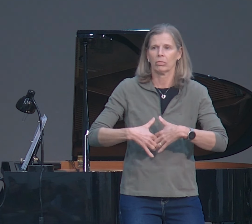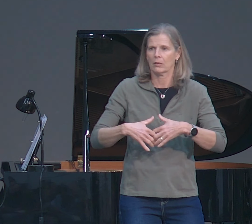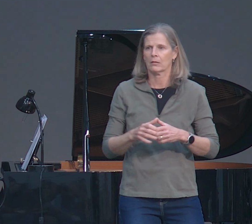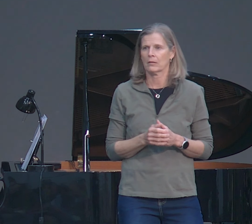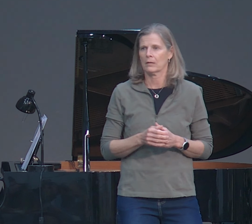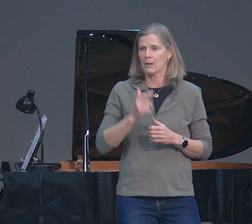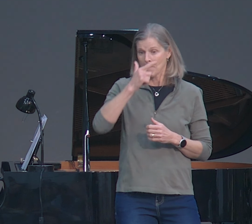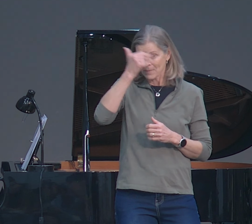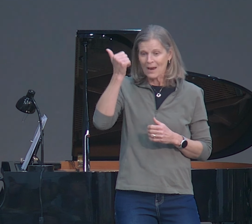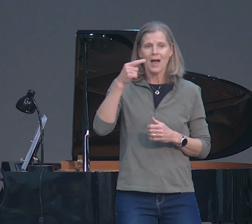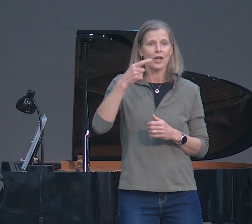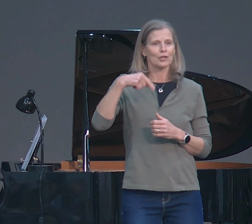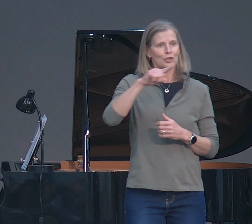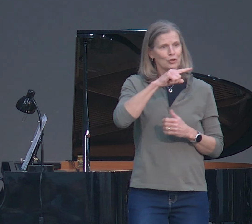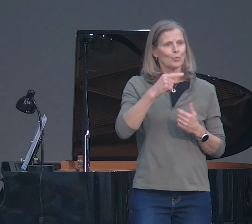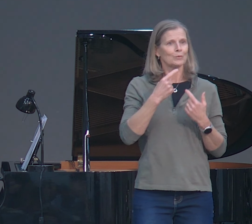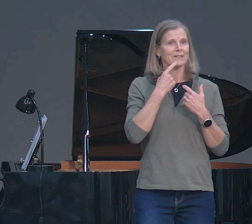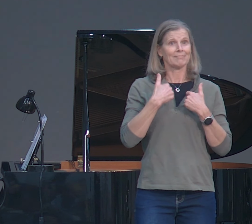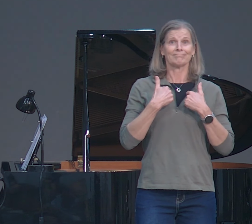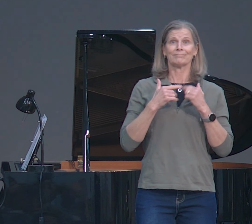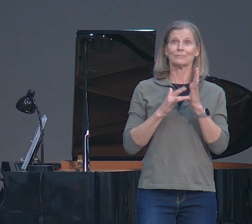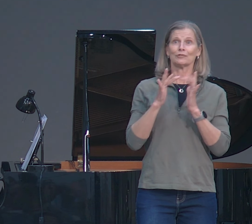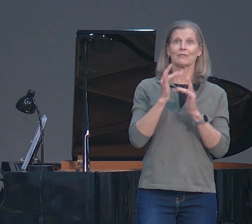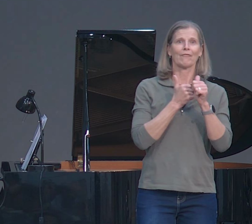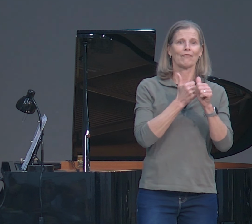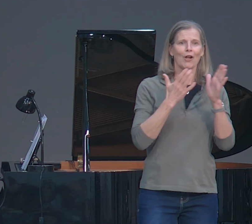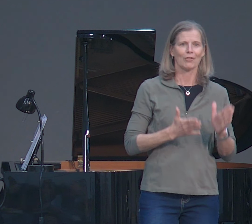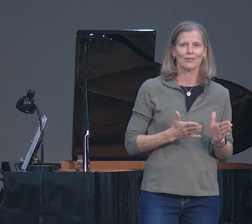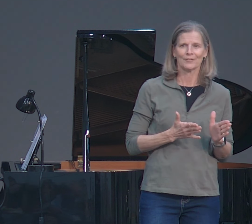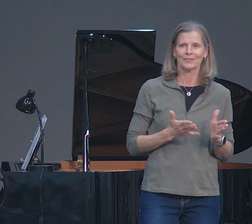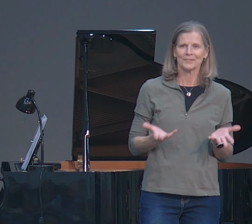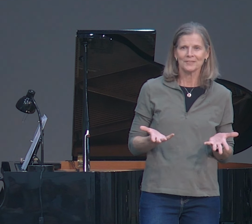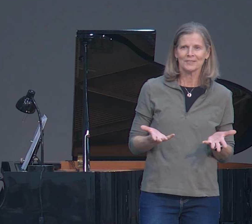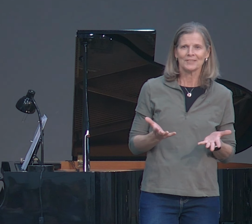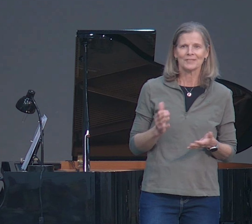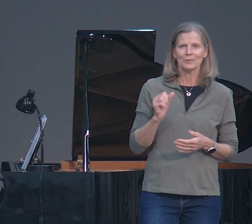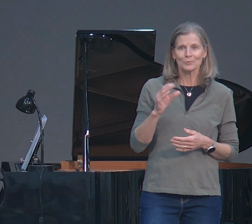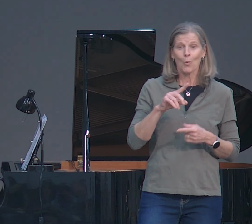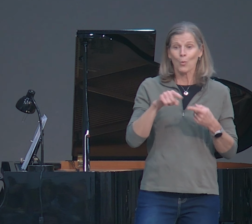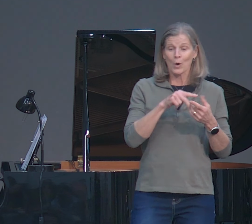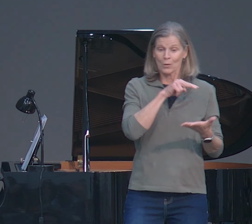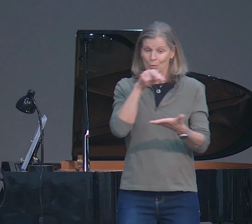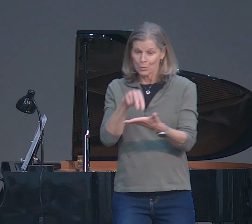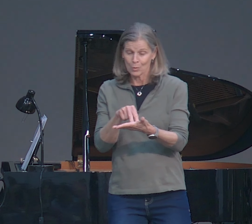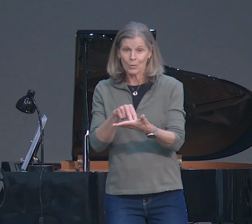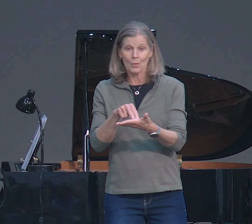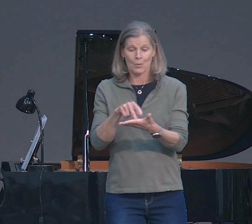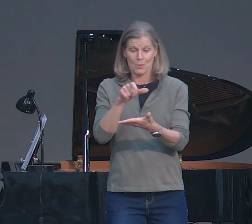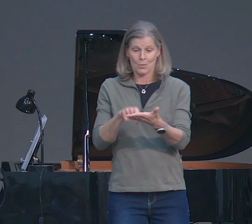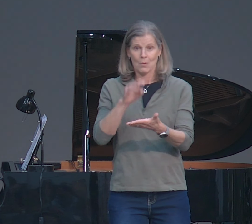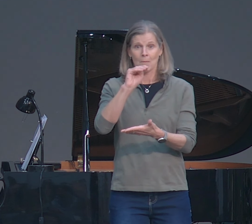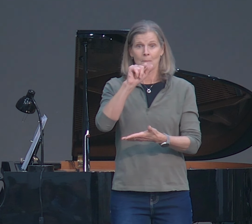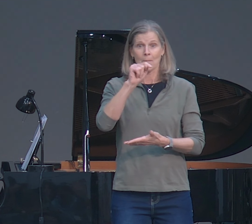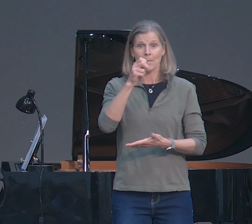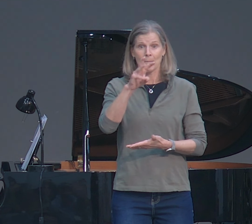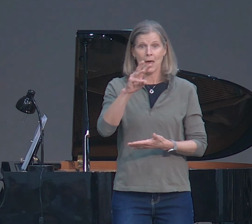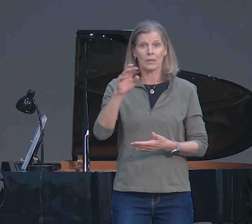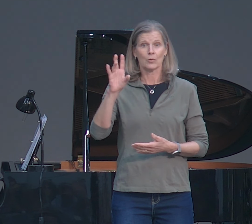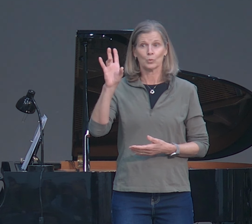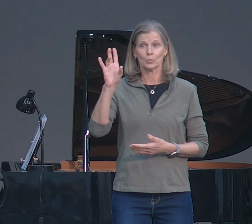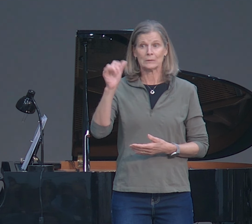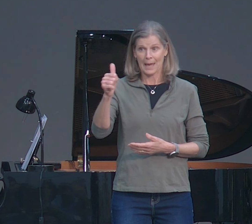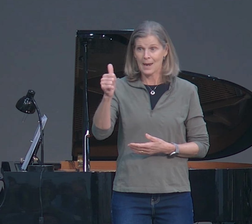just because you claim to be a Jesus follower. So when we get to Matthew chapter 10, it's like smelling a bowl of bitter soup that you wish you didn't have to eat.